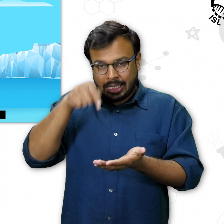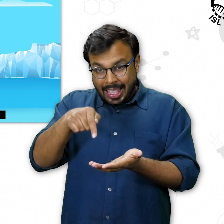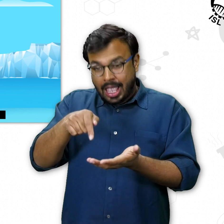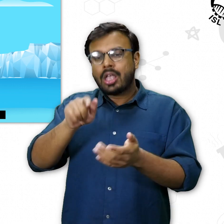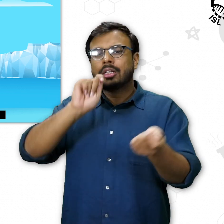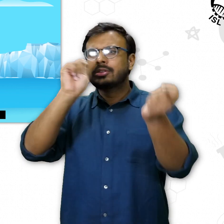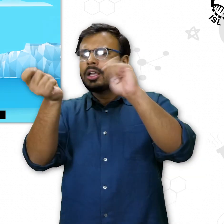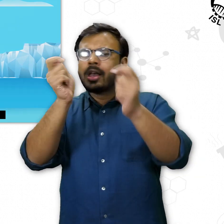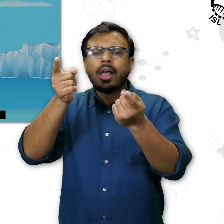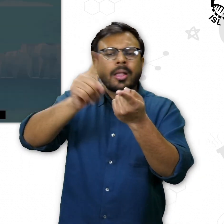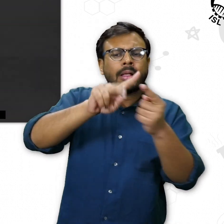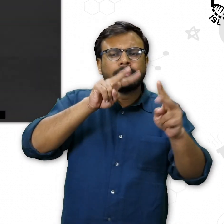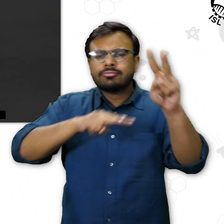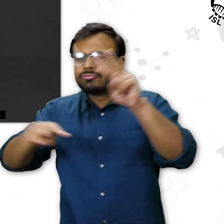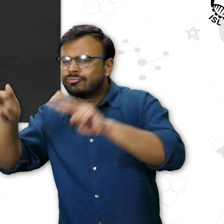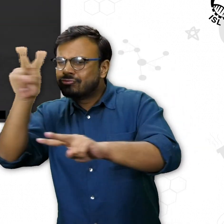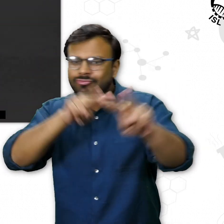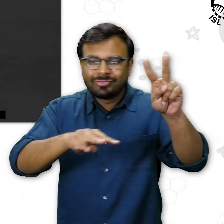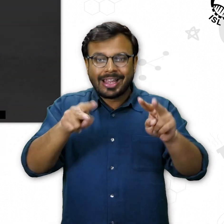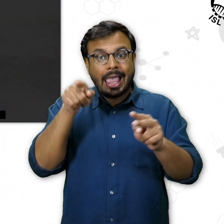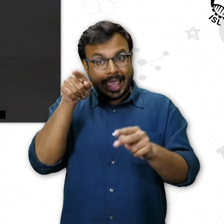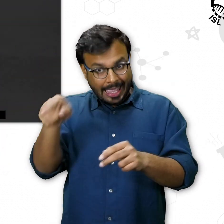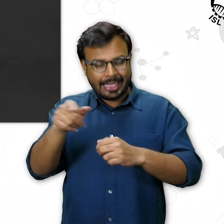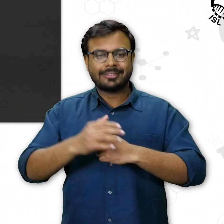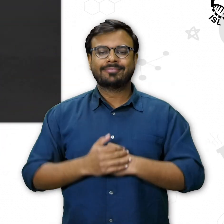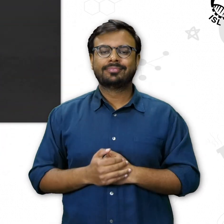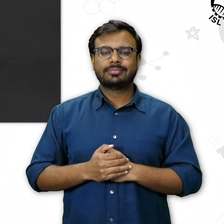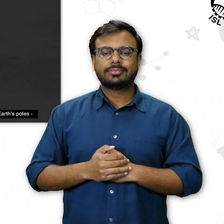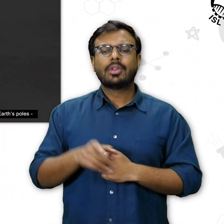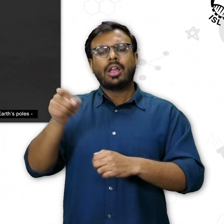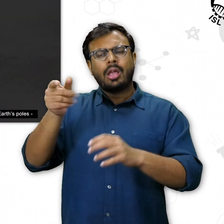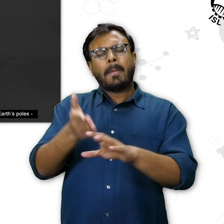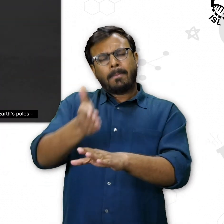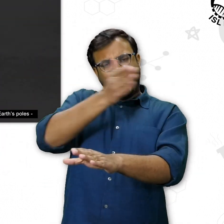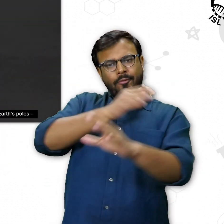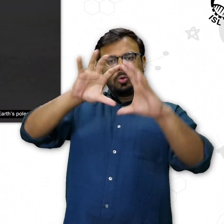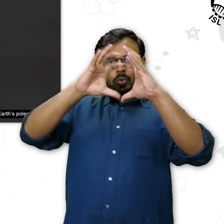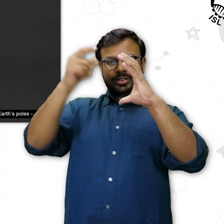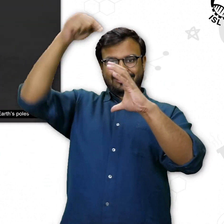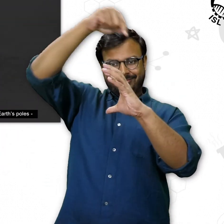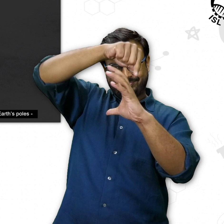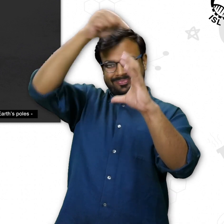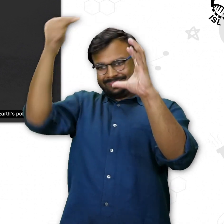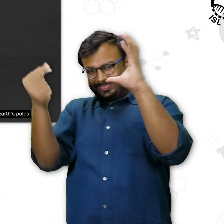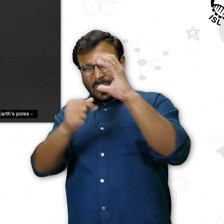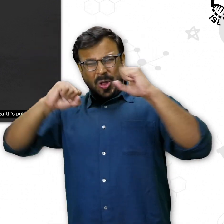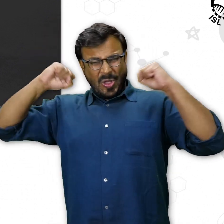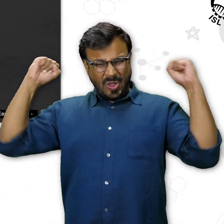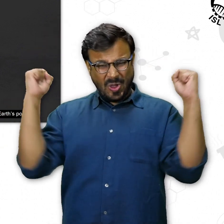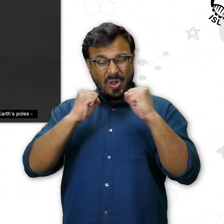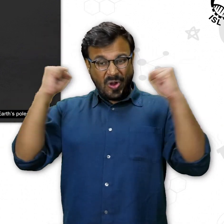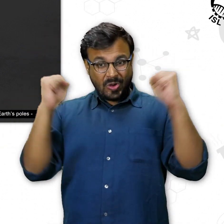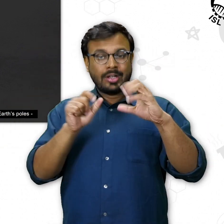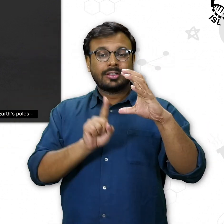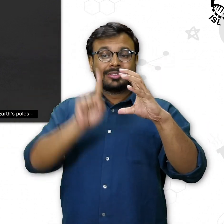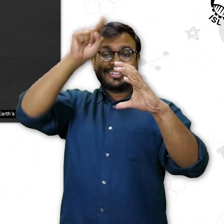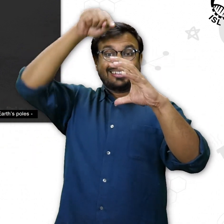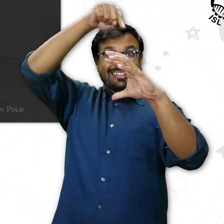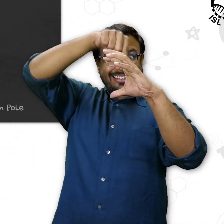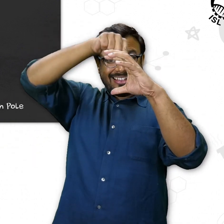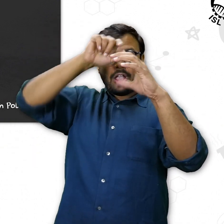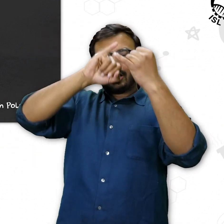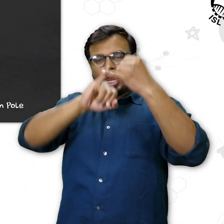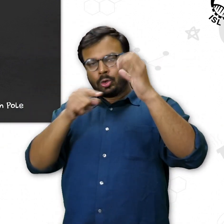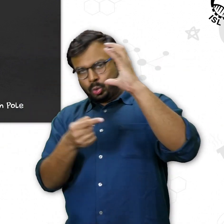They looked for microbes in the most extremes of the climates. Their early expeditions were to some of the coldest places on Earth's